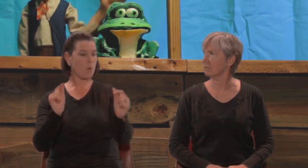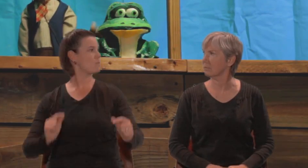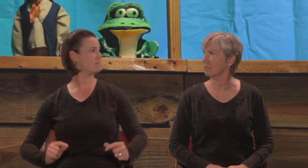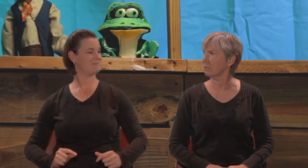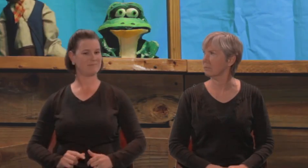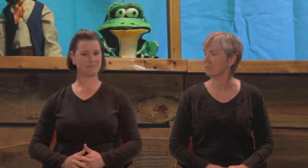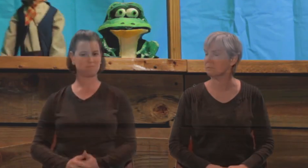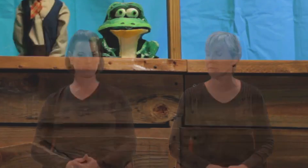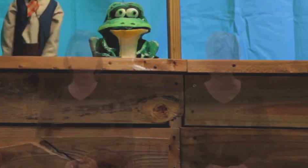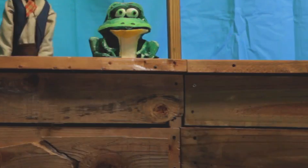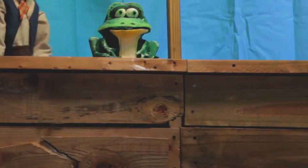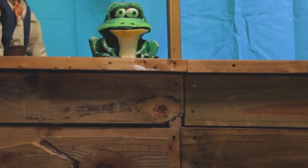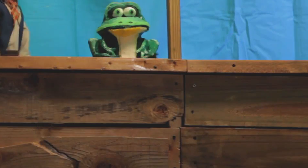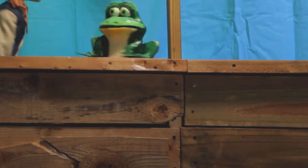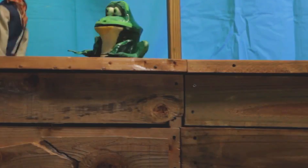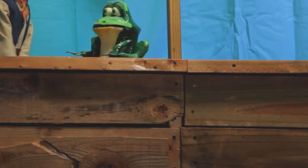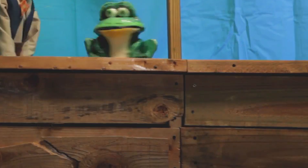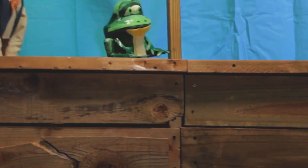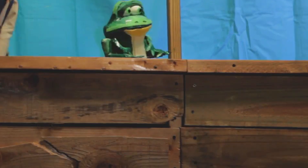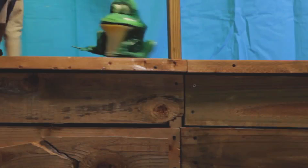Go! Ho,